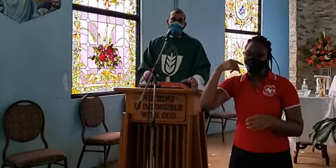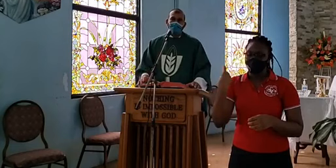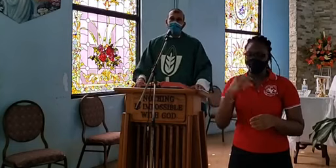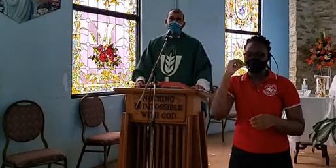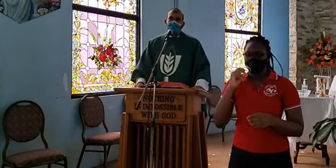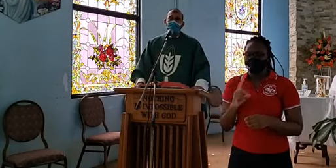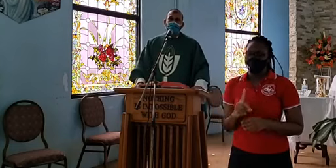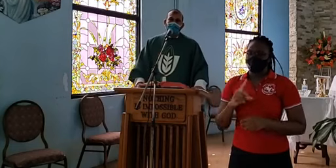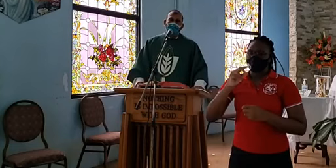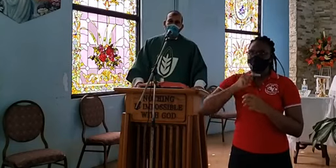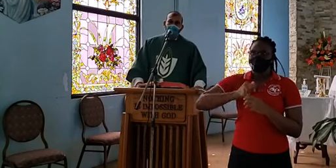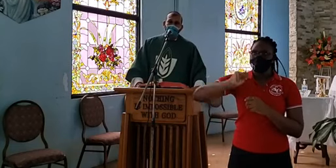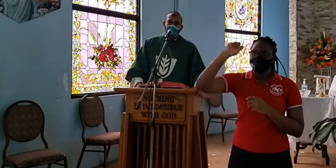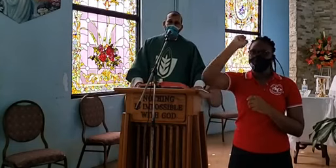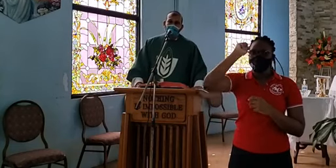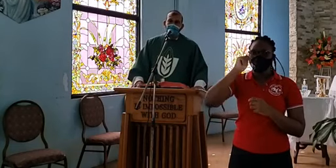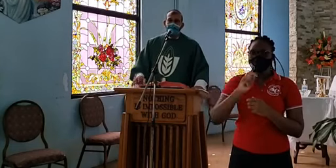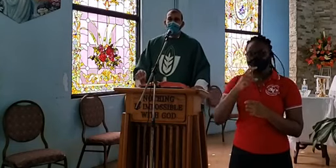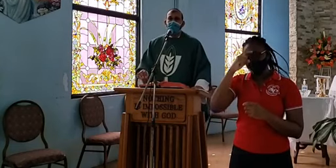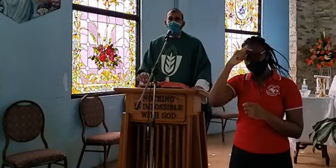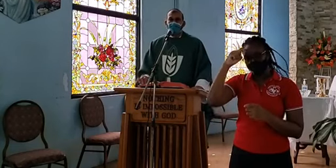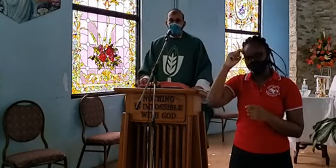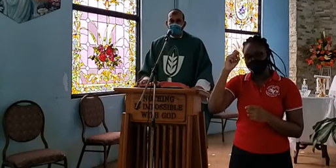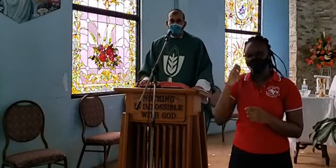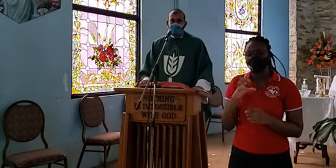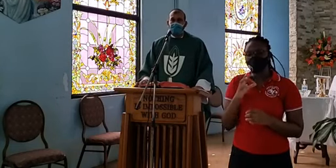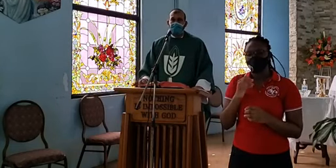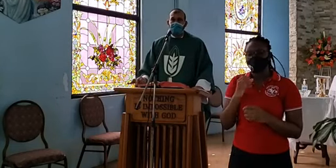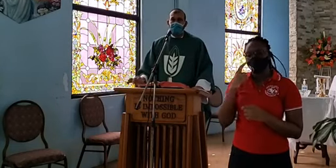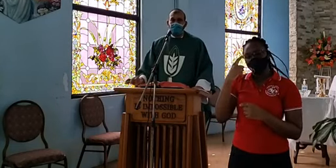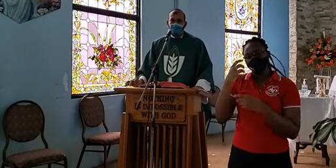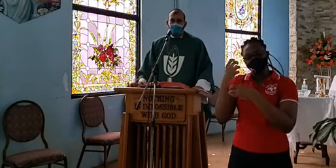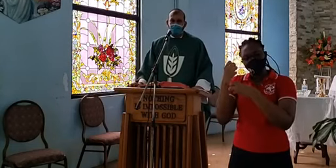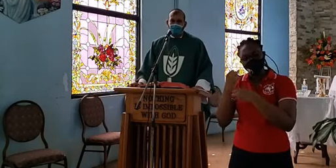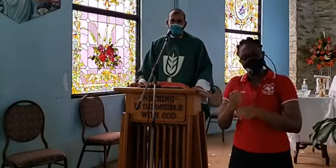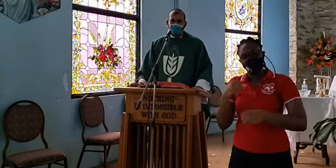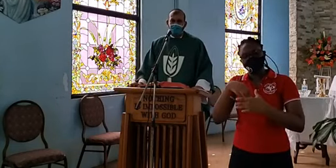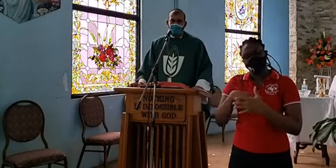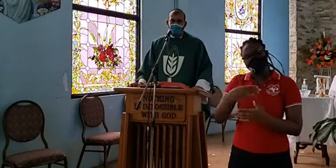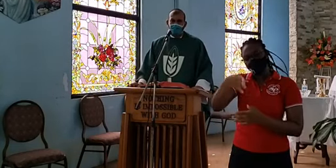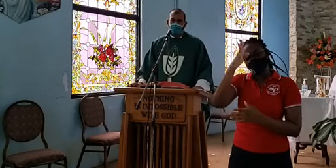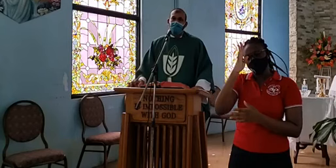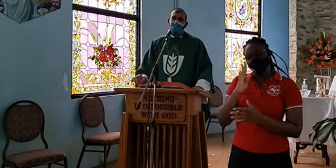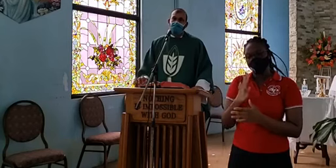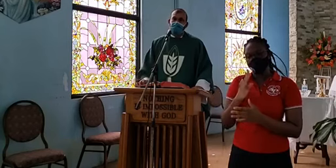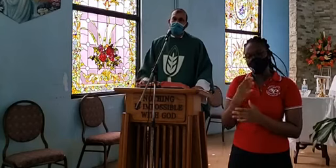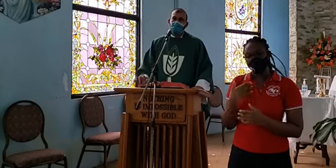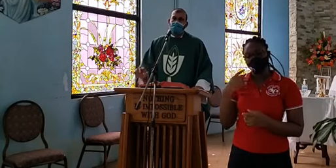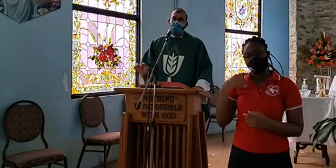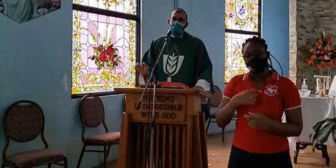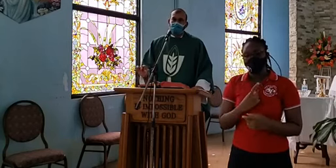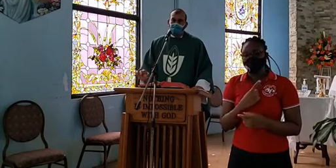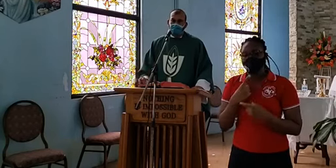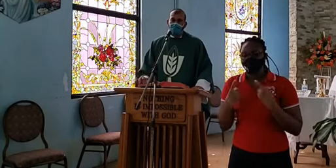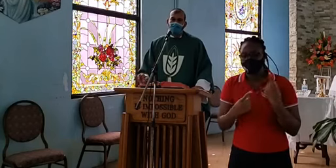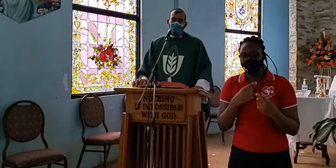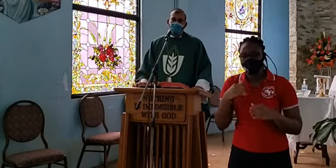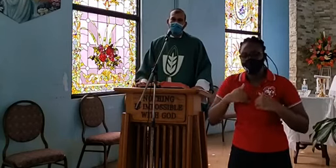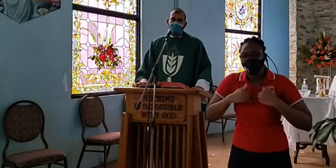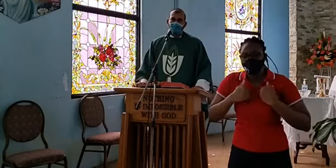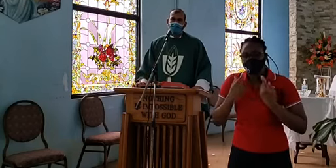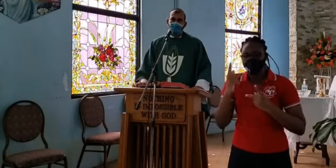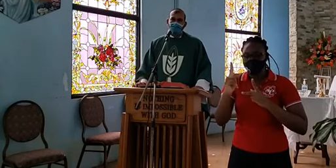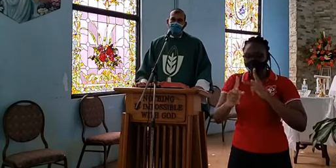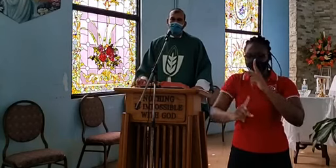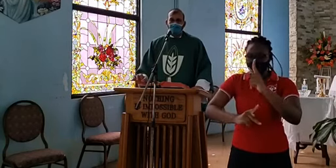conquered Goliath simply because he trusted in God. My dear young